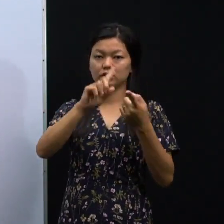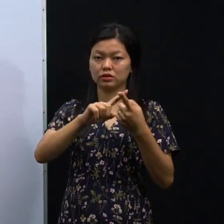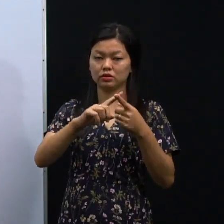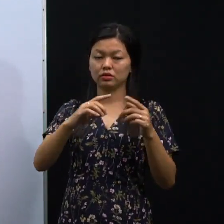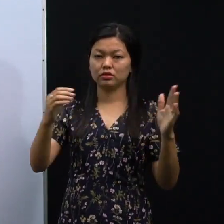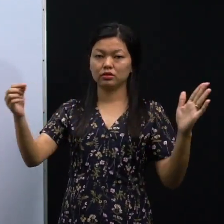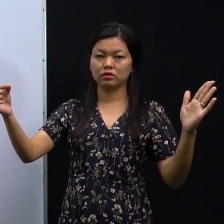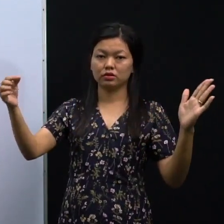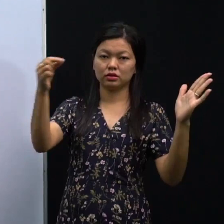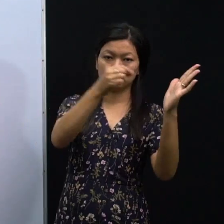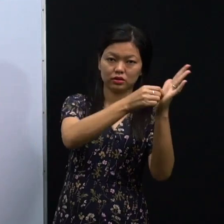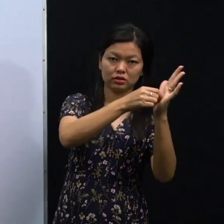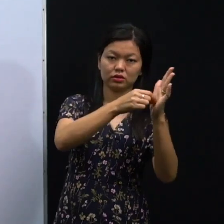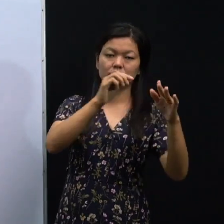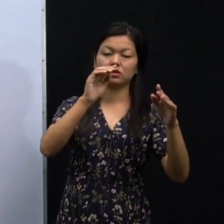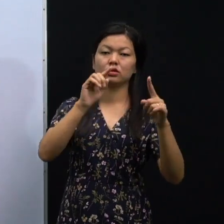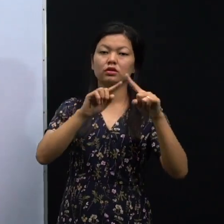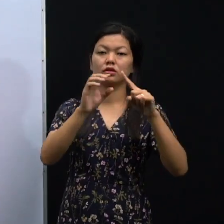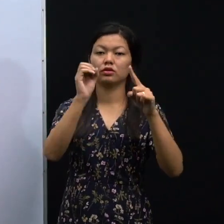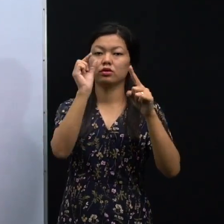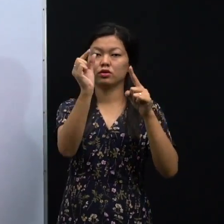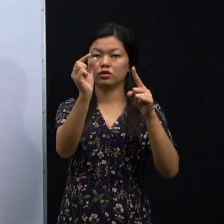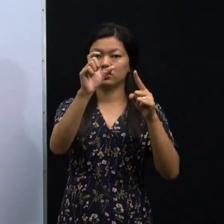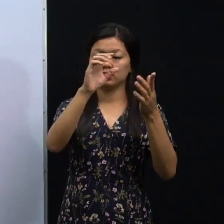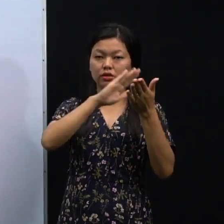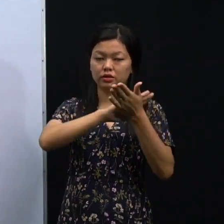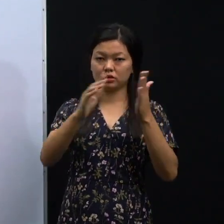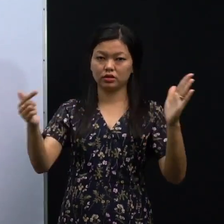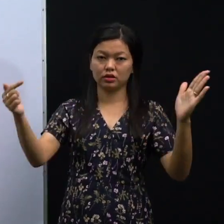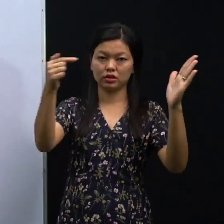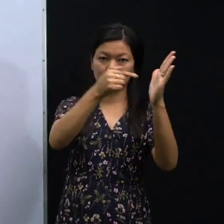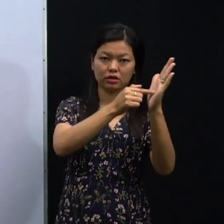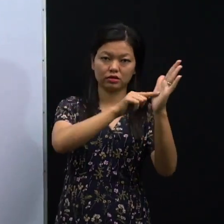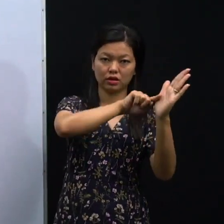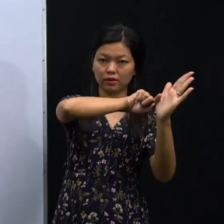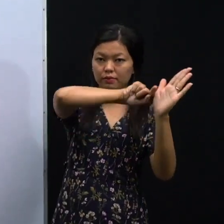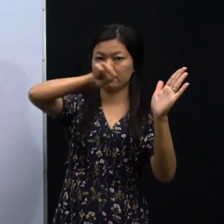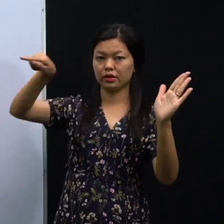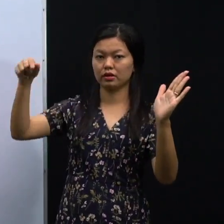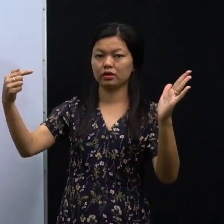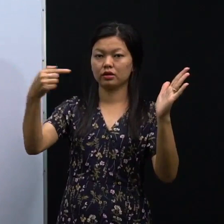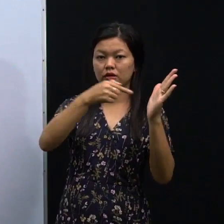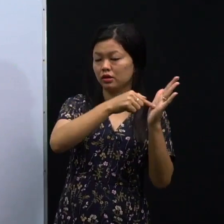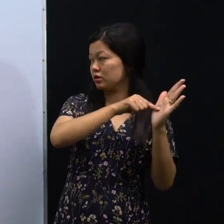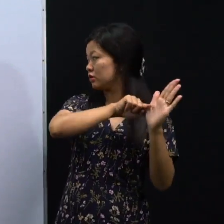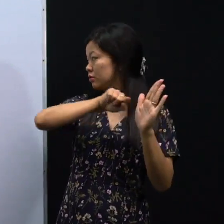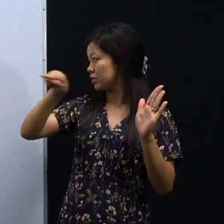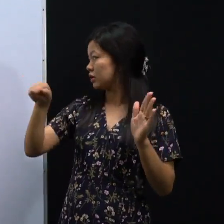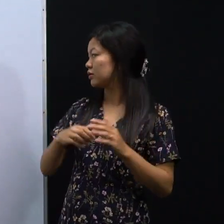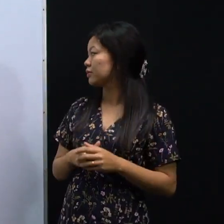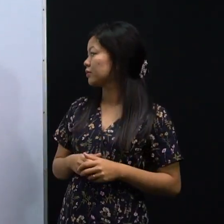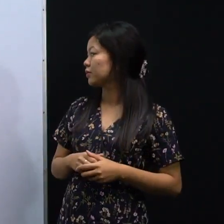many alpha particles went straight, okay, it crossed this gold foil and it hit this string.